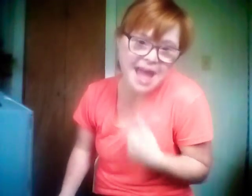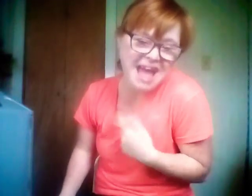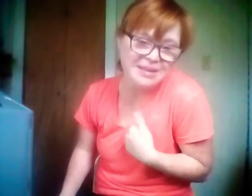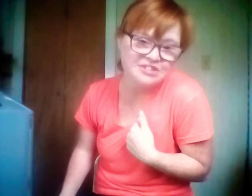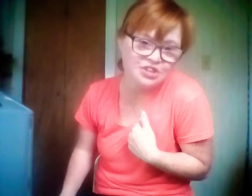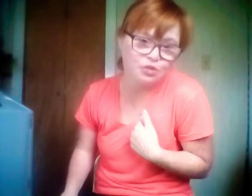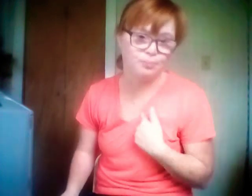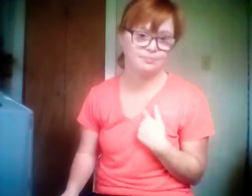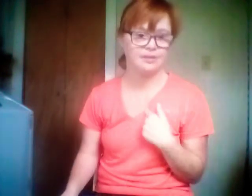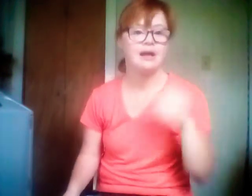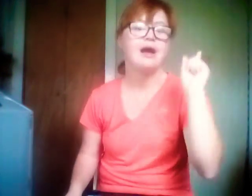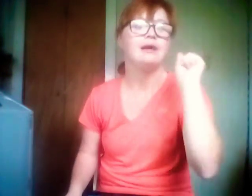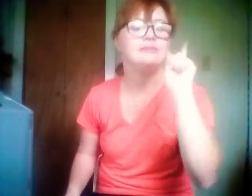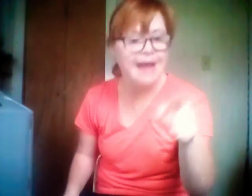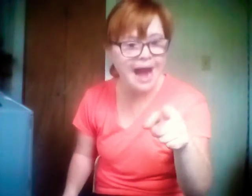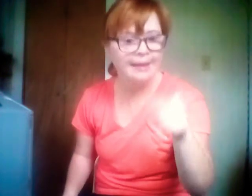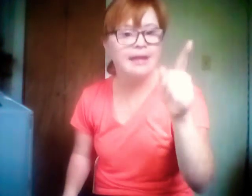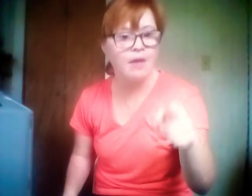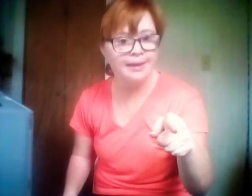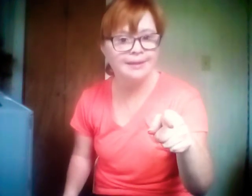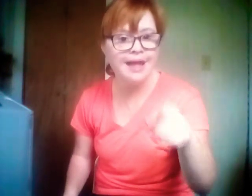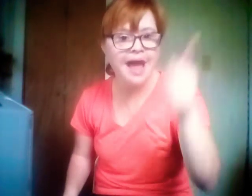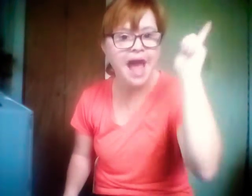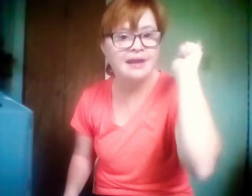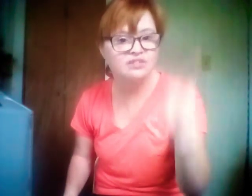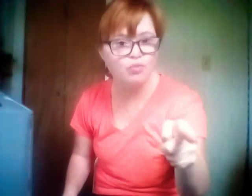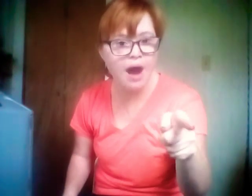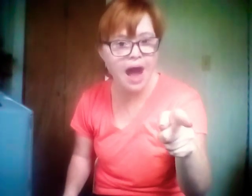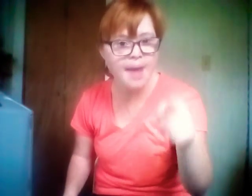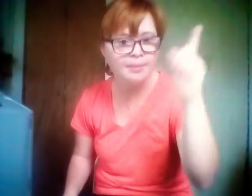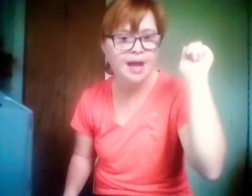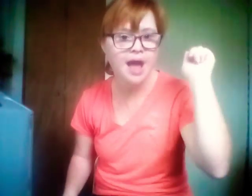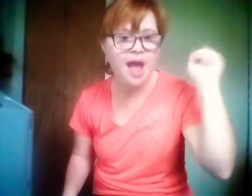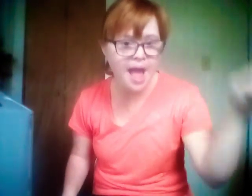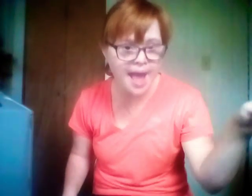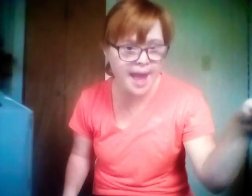And me too. Dad, Kevin, subscribe.